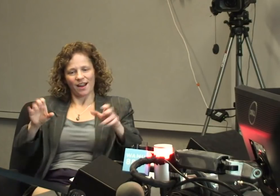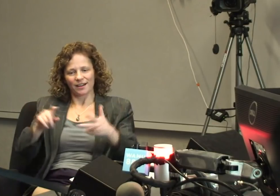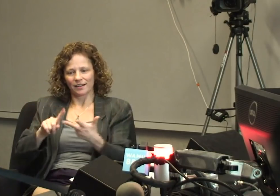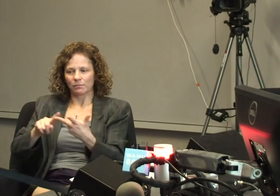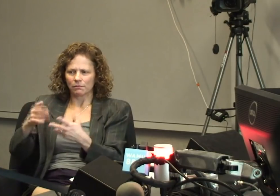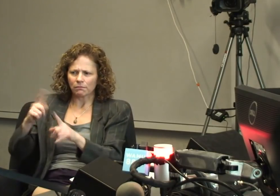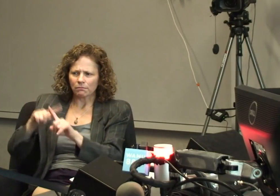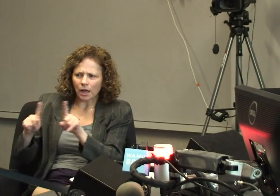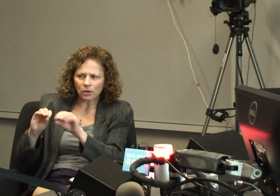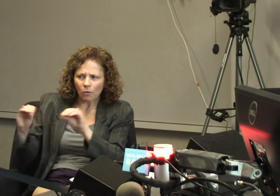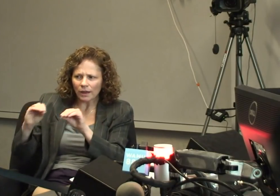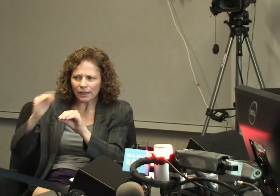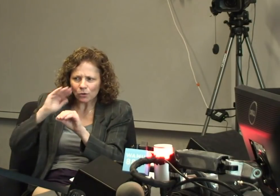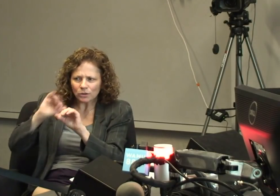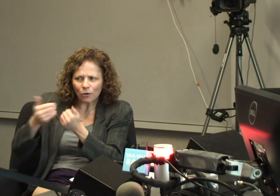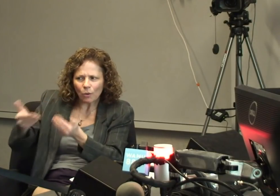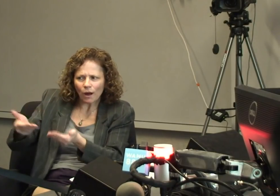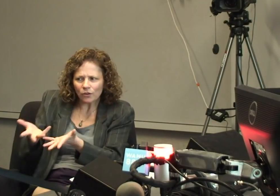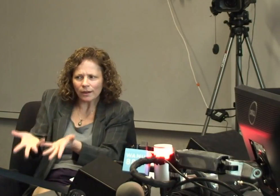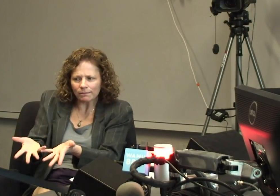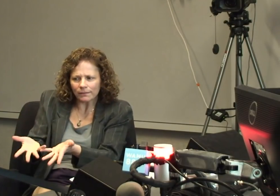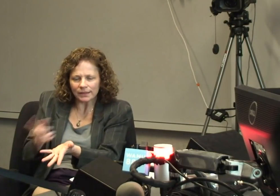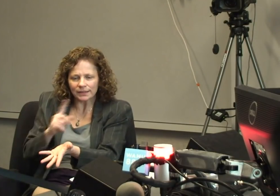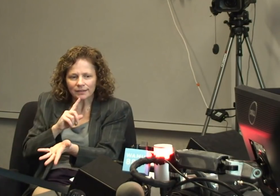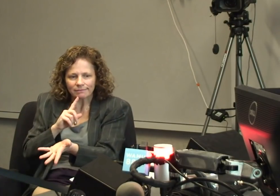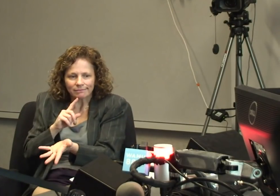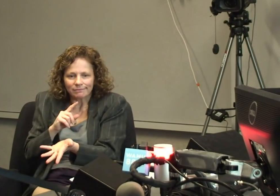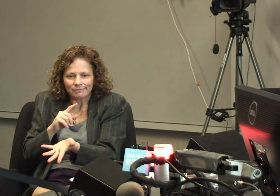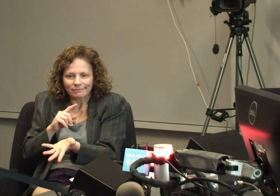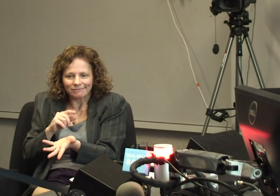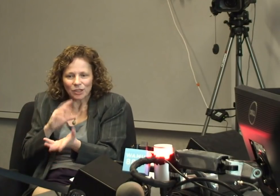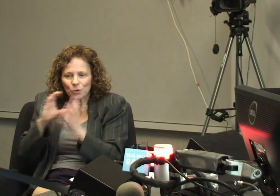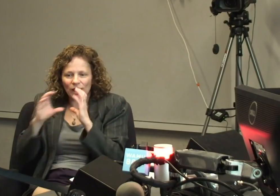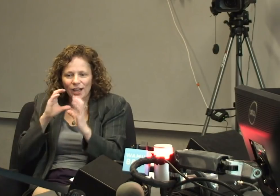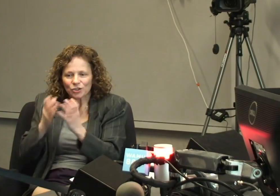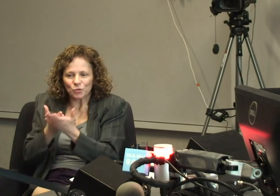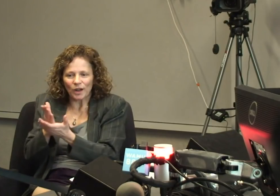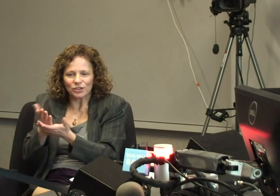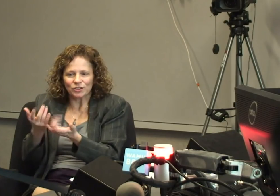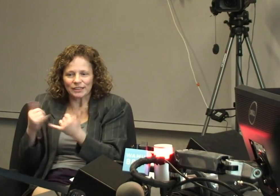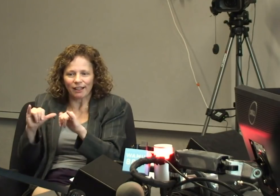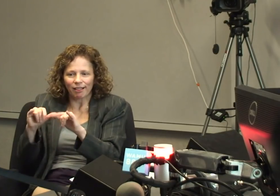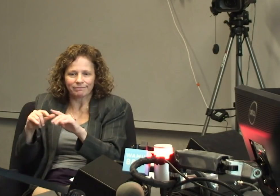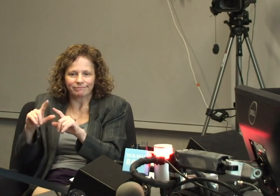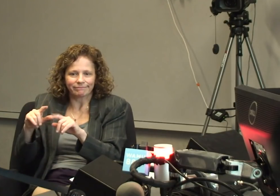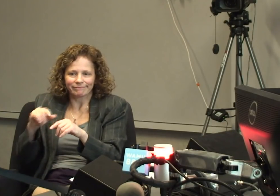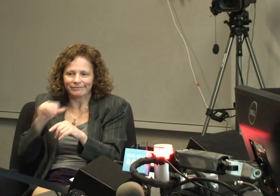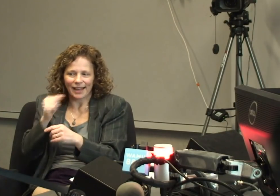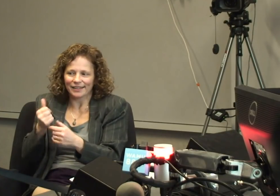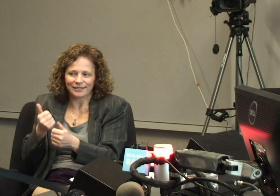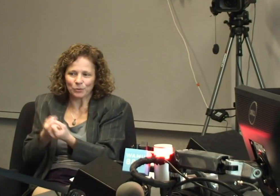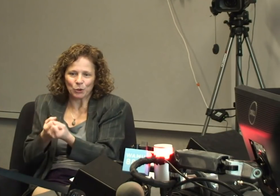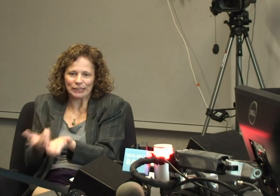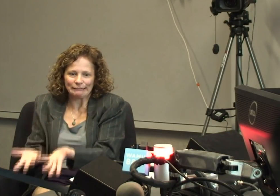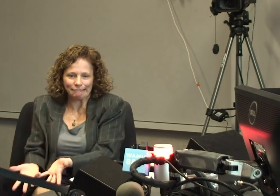also have interpreters who are certified, but if those individuals who are hiring agencies are not hiring those qualified skilled interpreters, then communication access is still